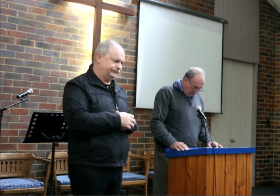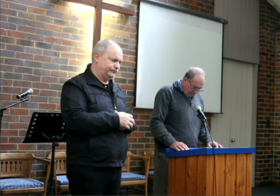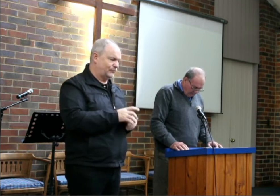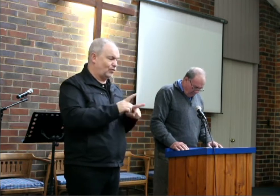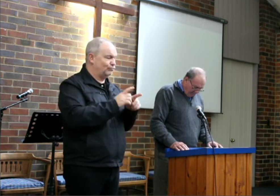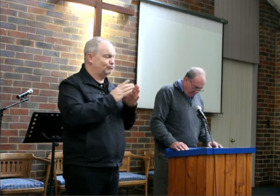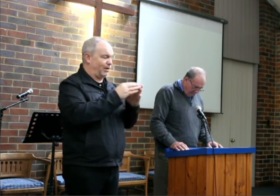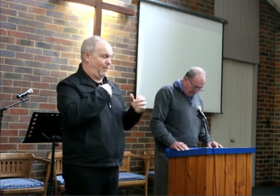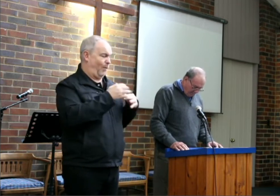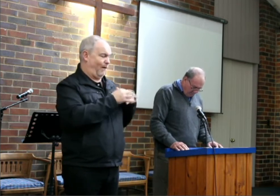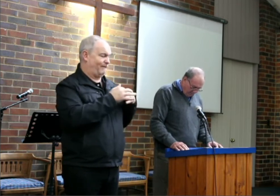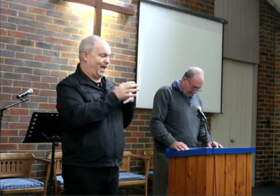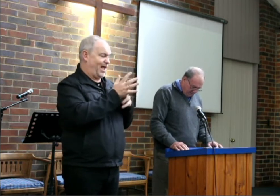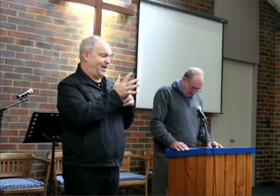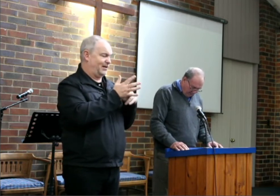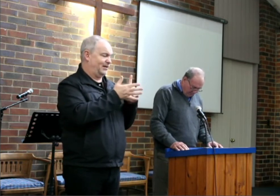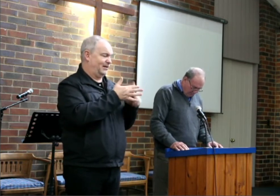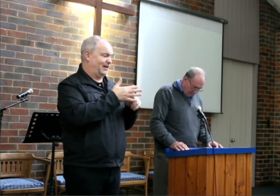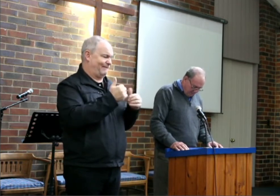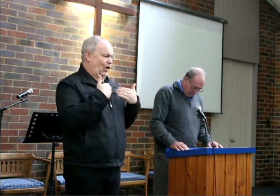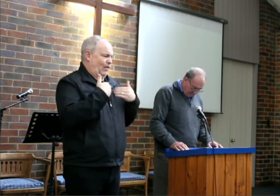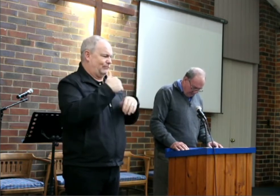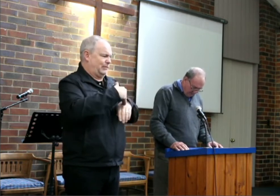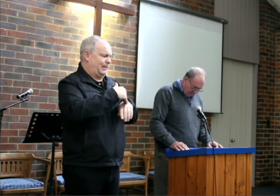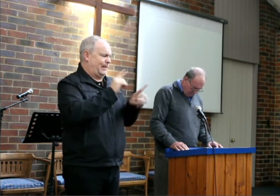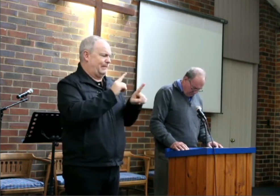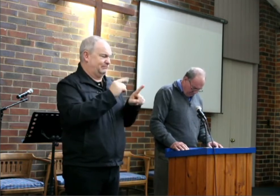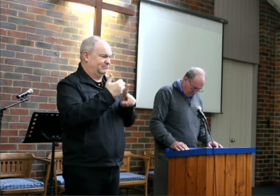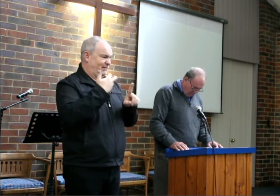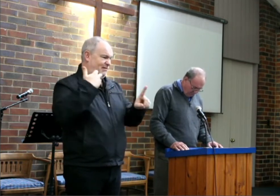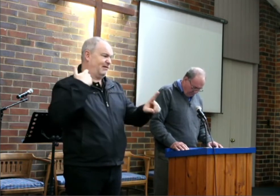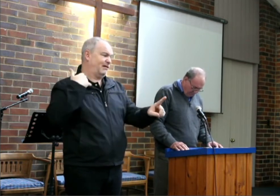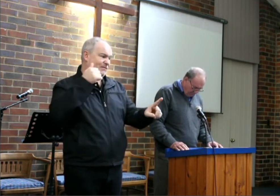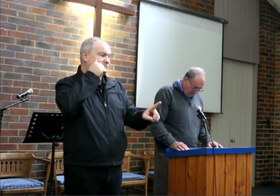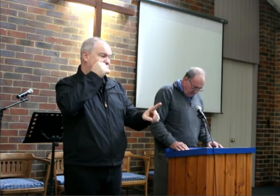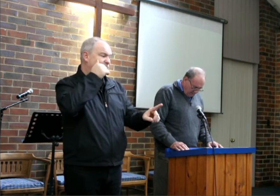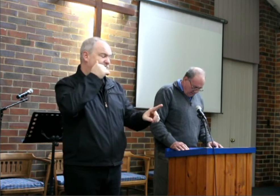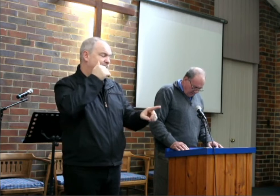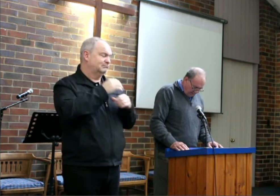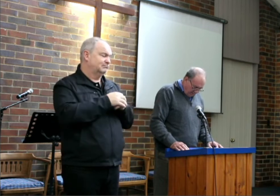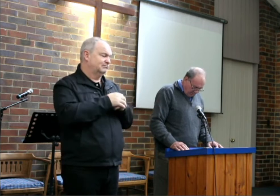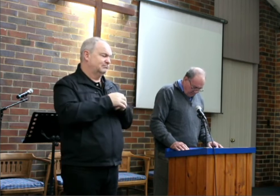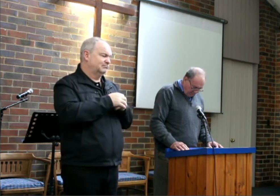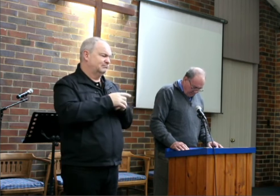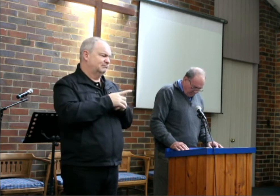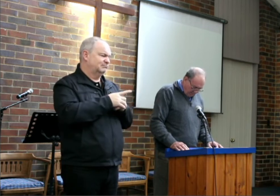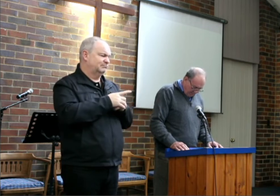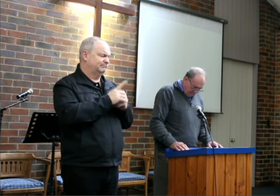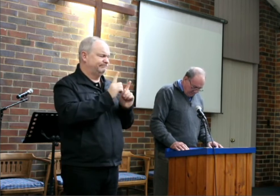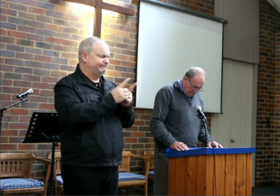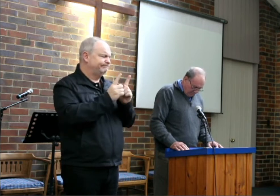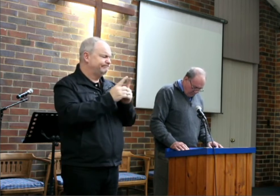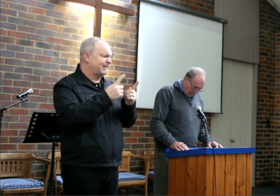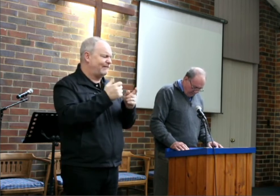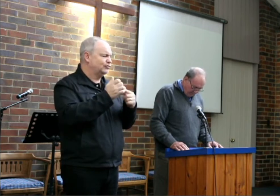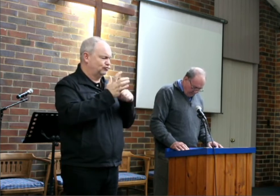Also pray for my wife Anne, Father, who has had health issues for a while with inflammation, Father, and she's